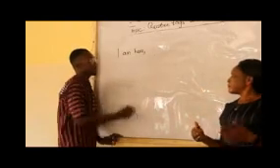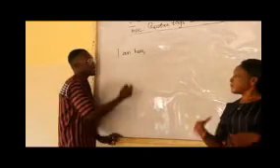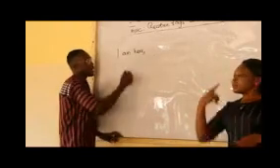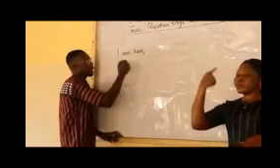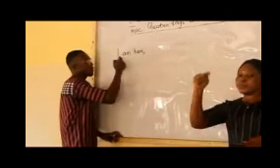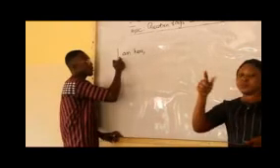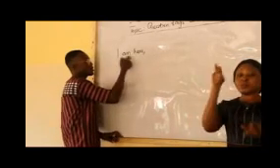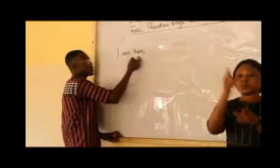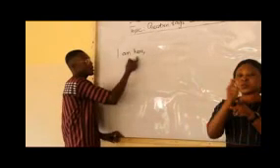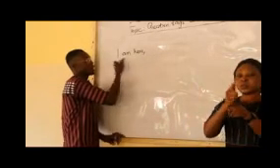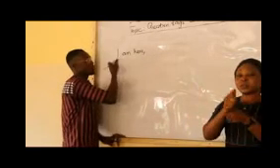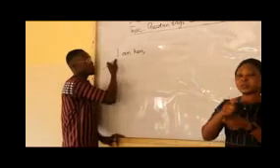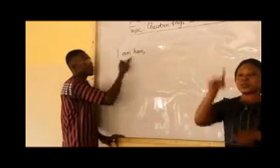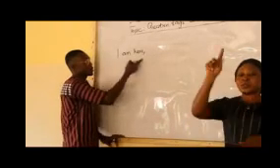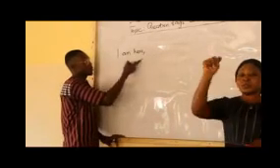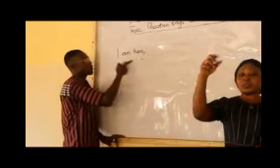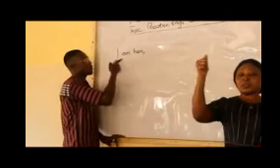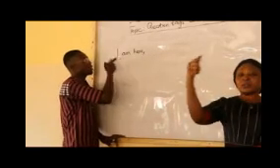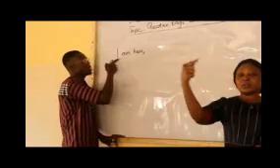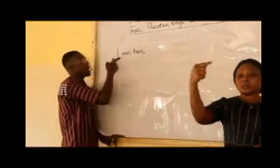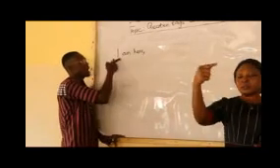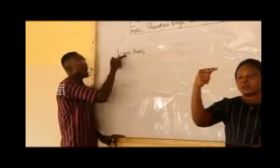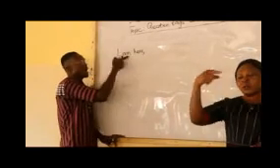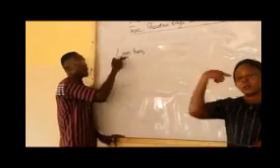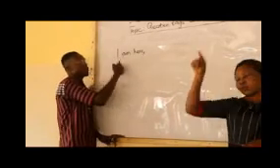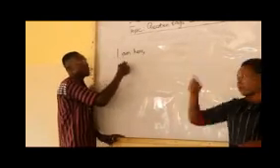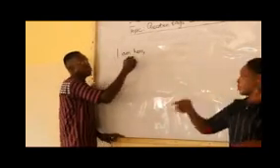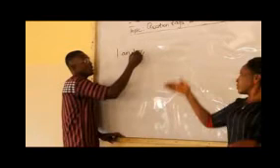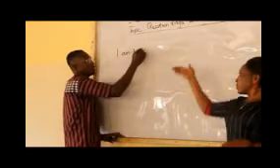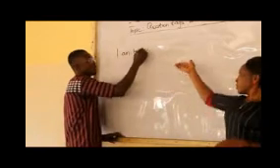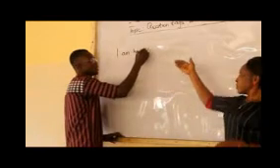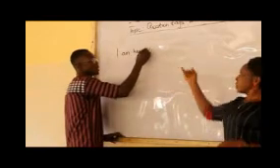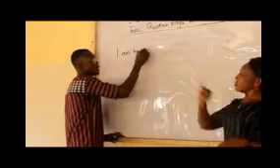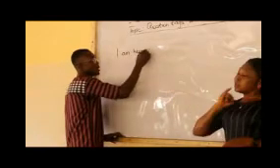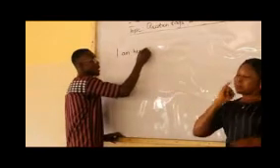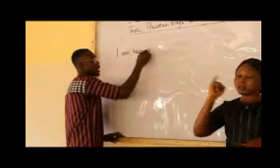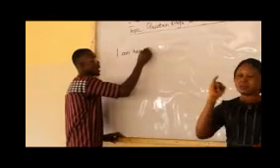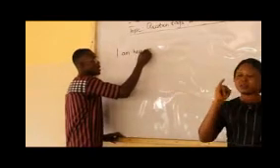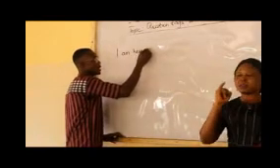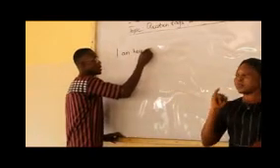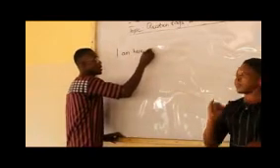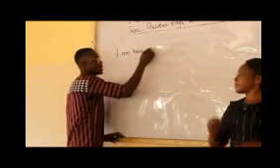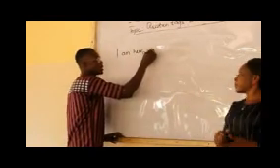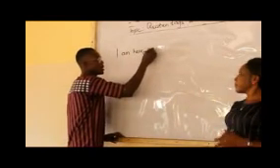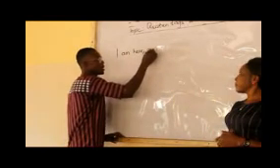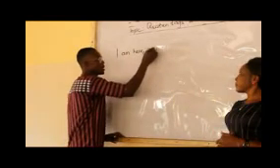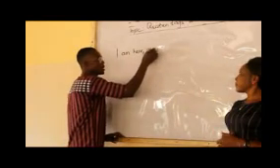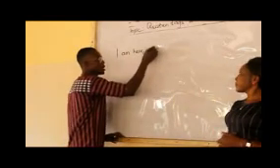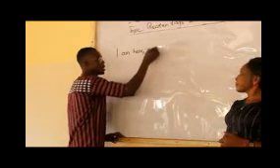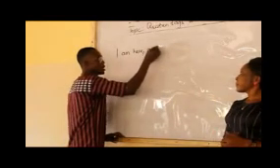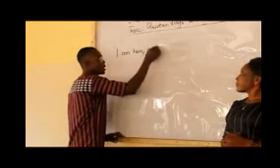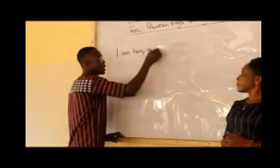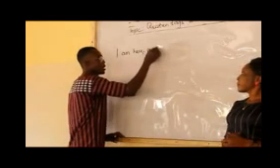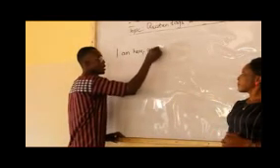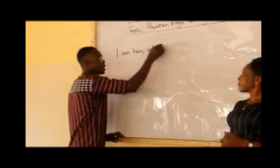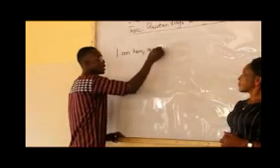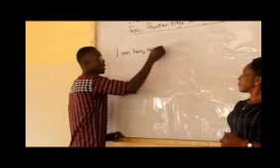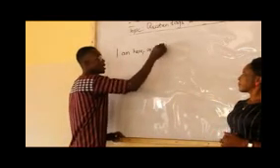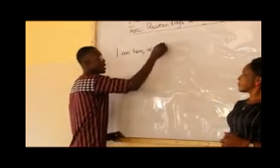appropriate tag for this kind of construction for anything I am is aren't.